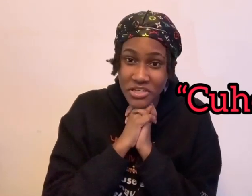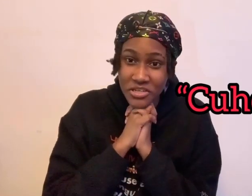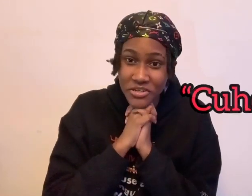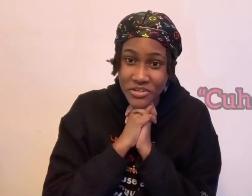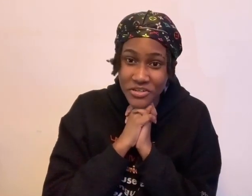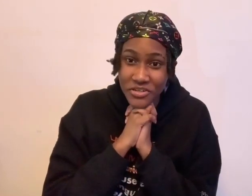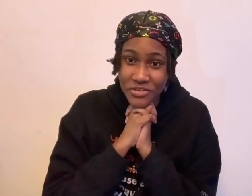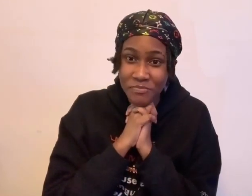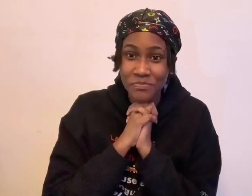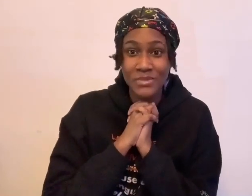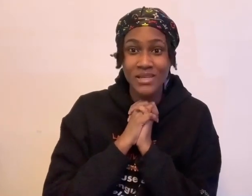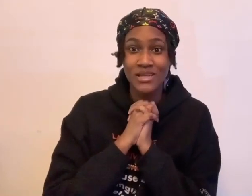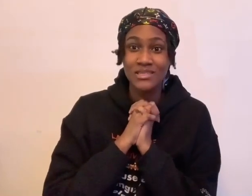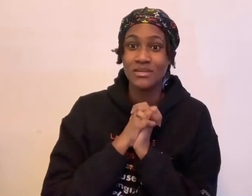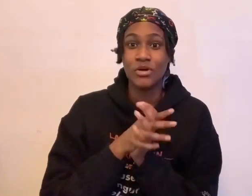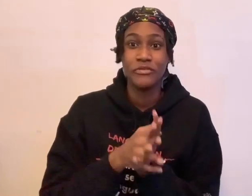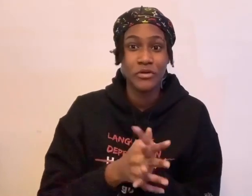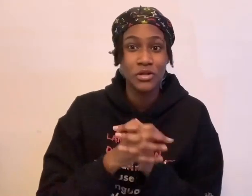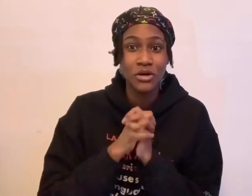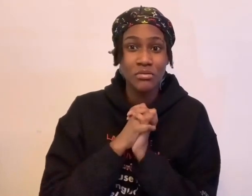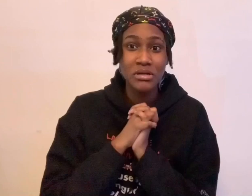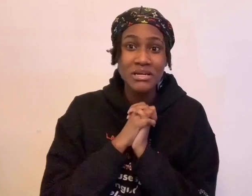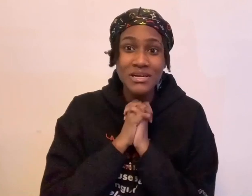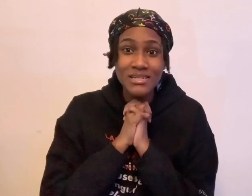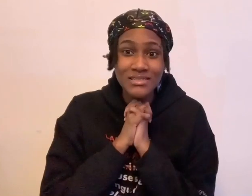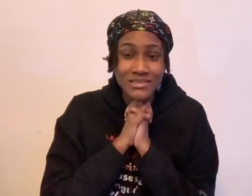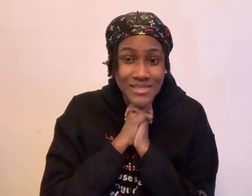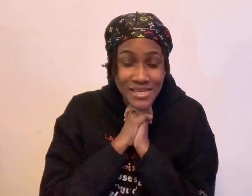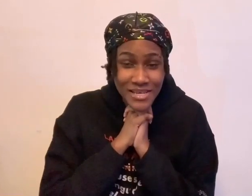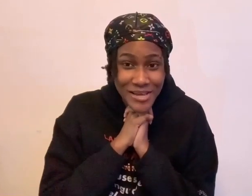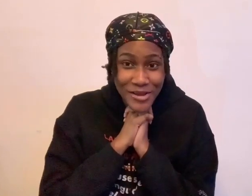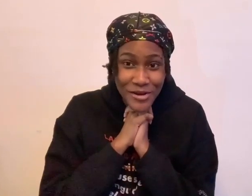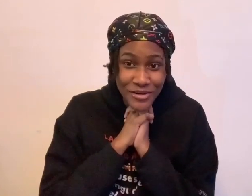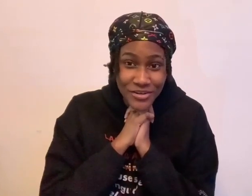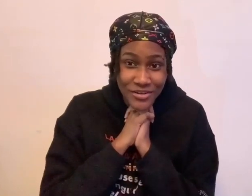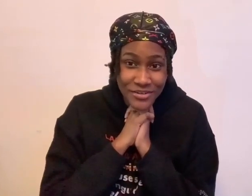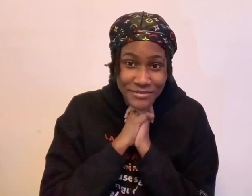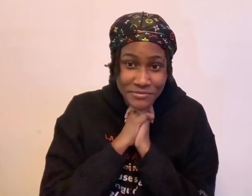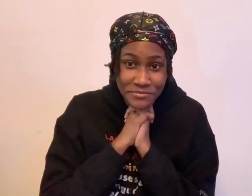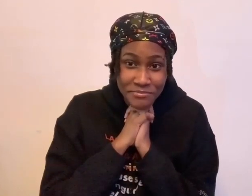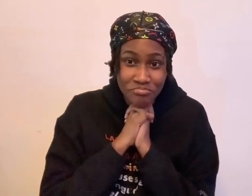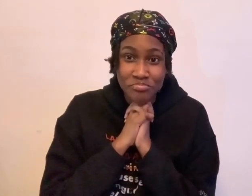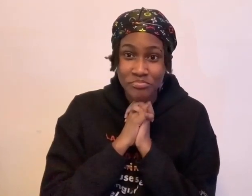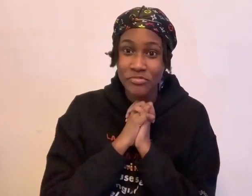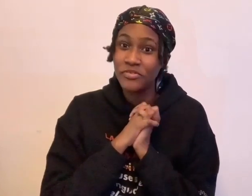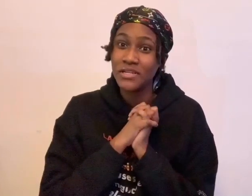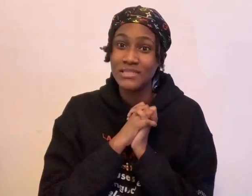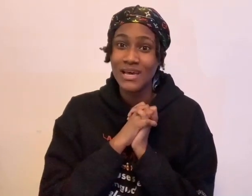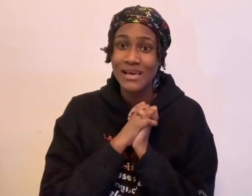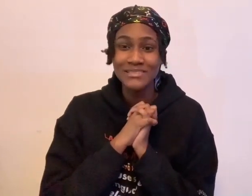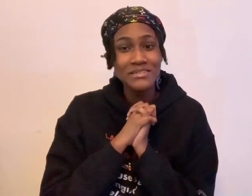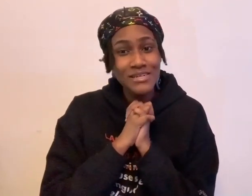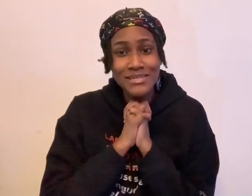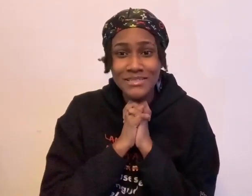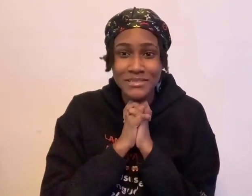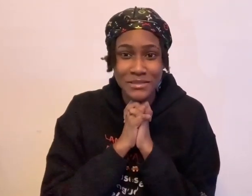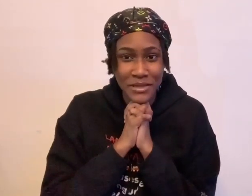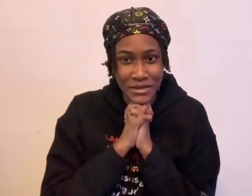Kadir. Somebody fall down. Kadir. Fail a test.